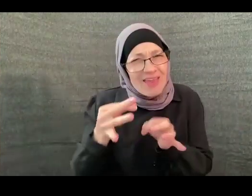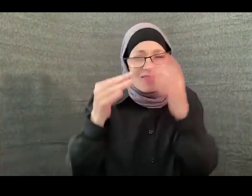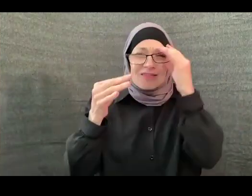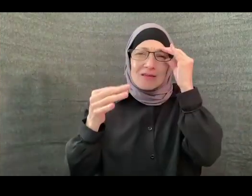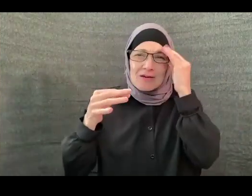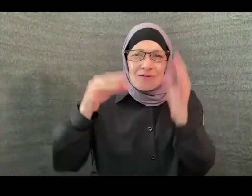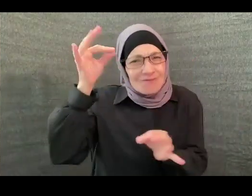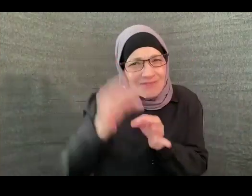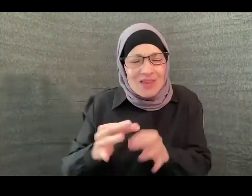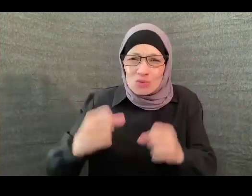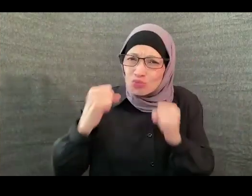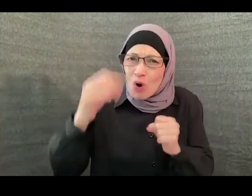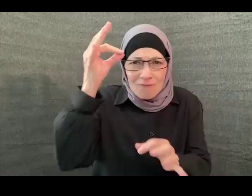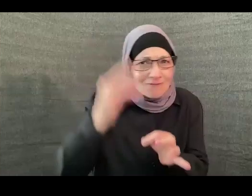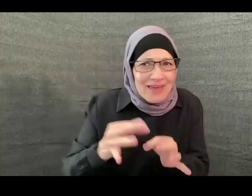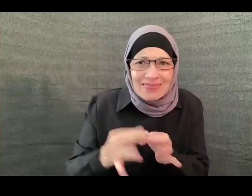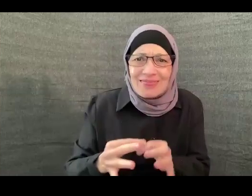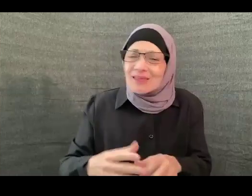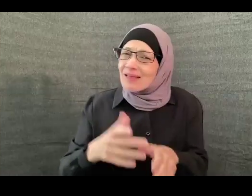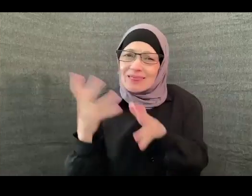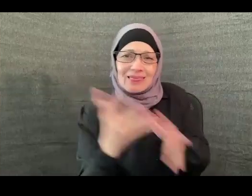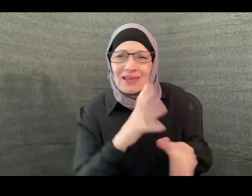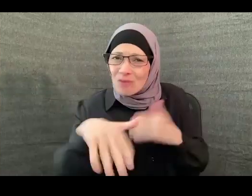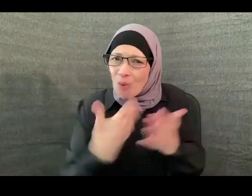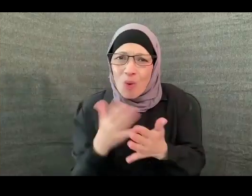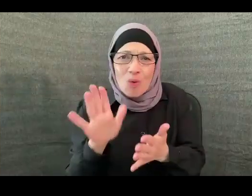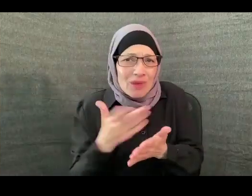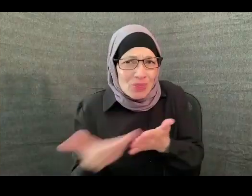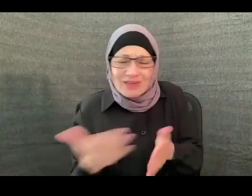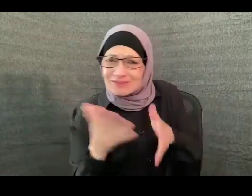them, their kids were snatched from within their hands.